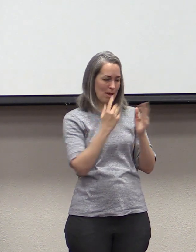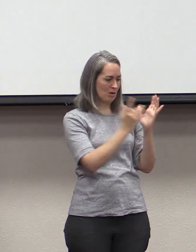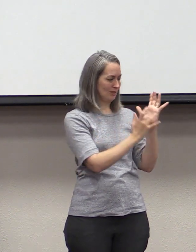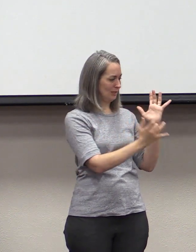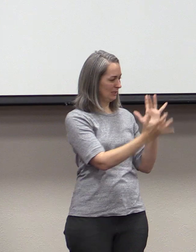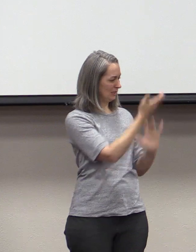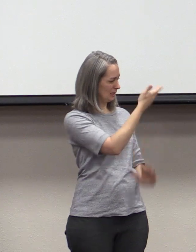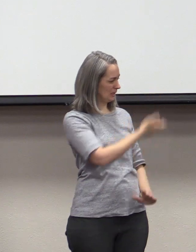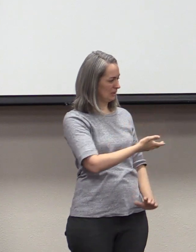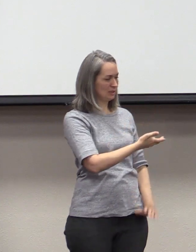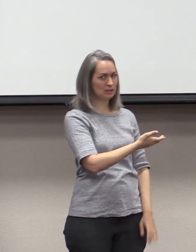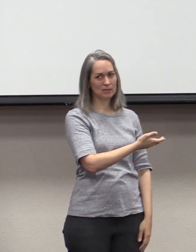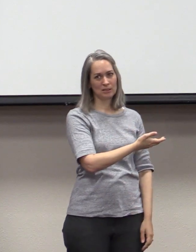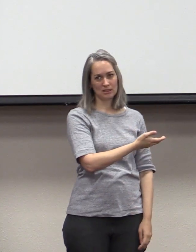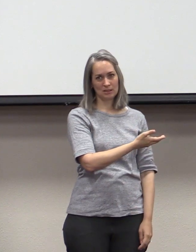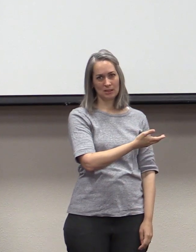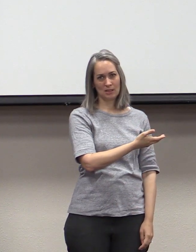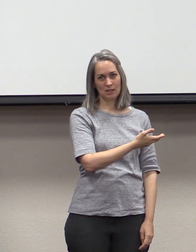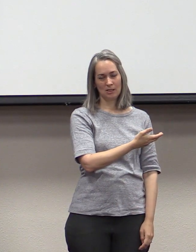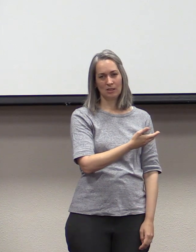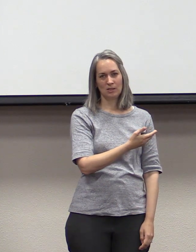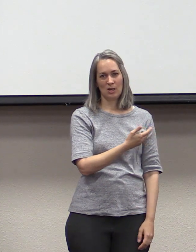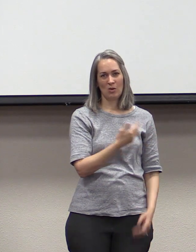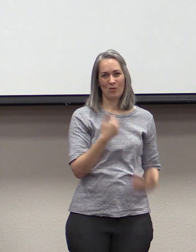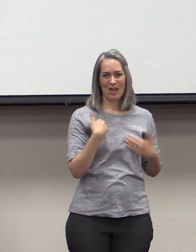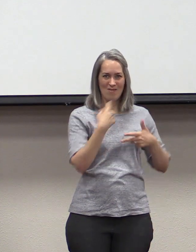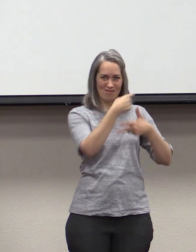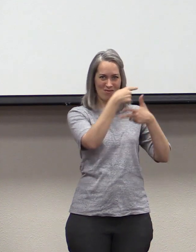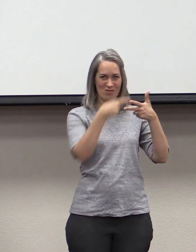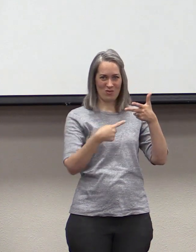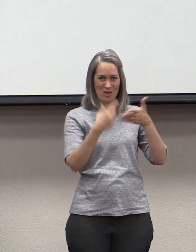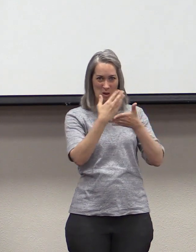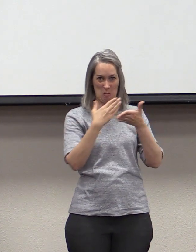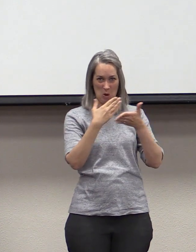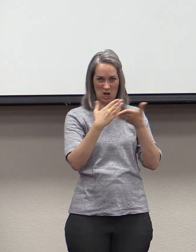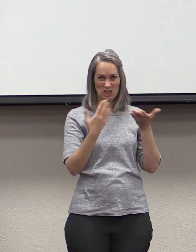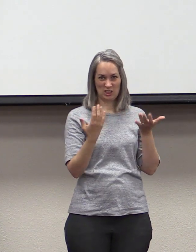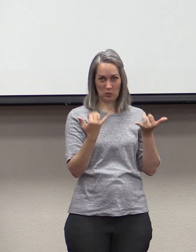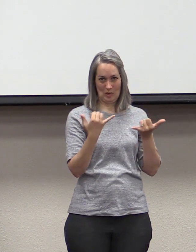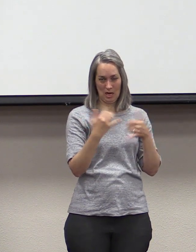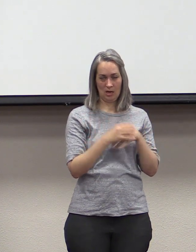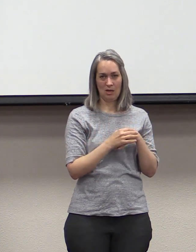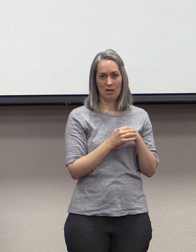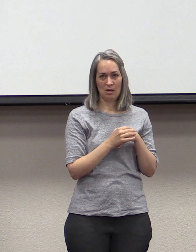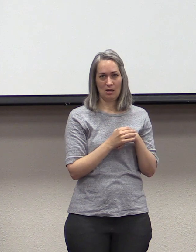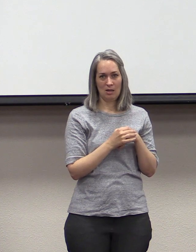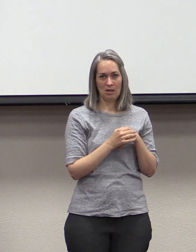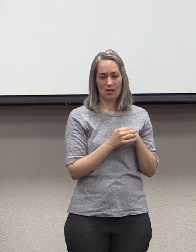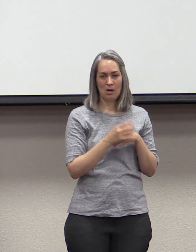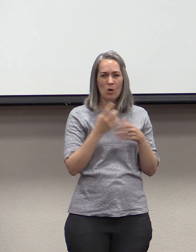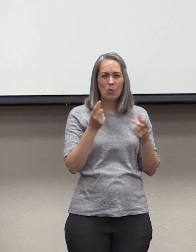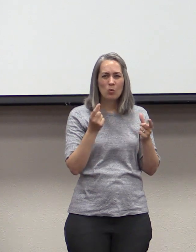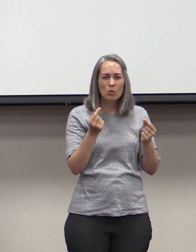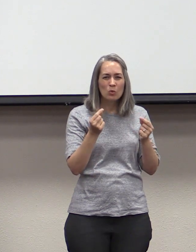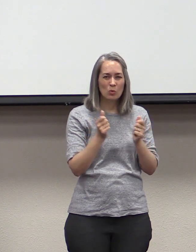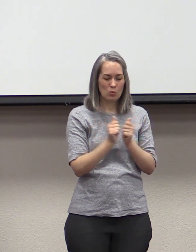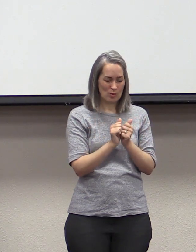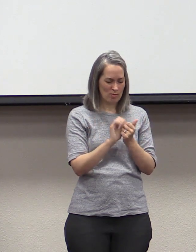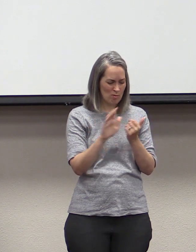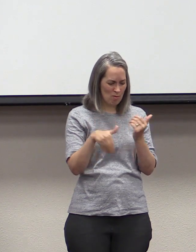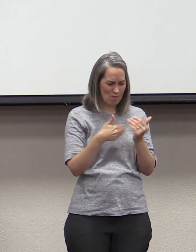that's kind of what these three sections that we're going to look at today deal with is what do you do with all